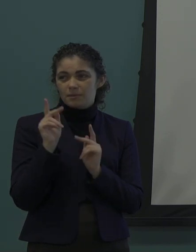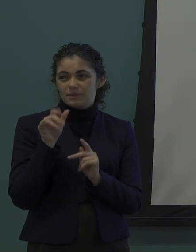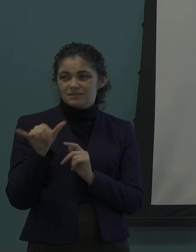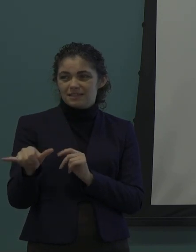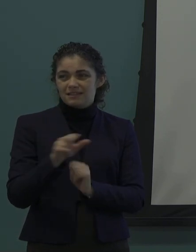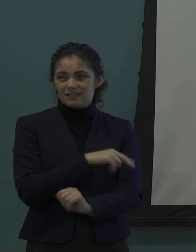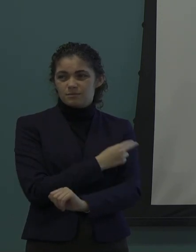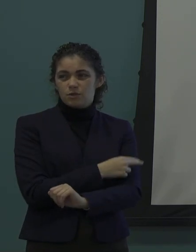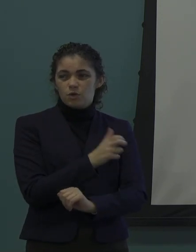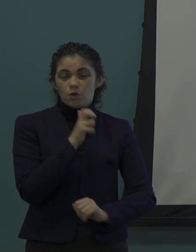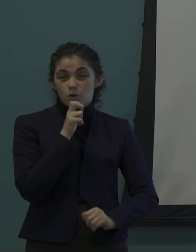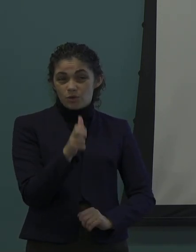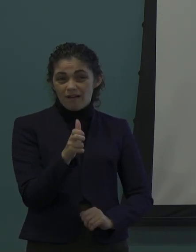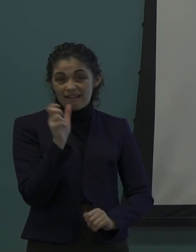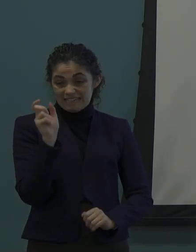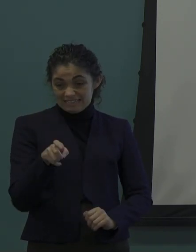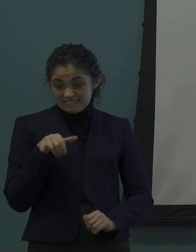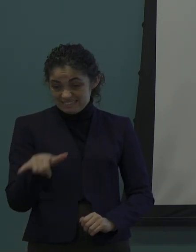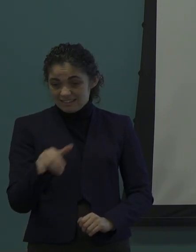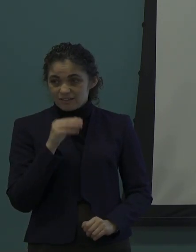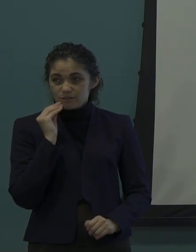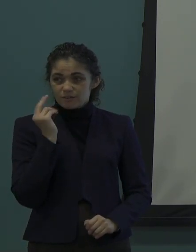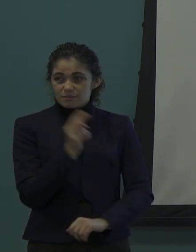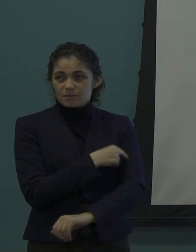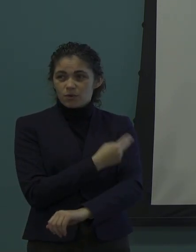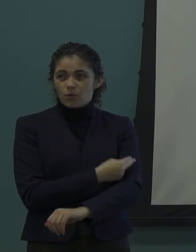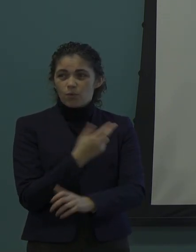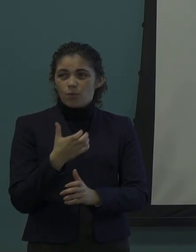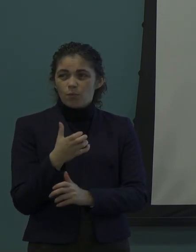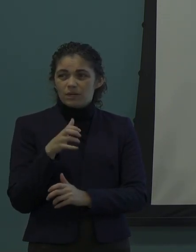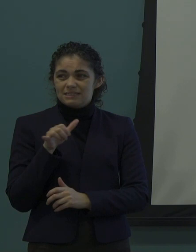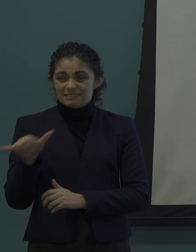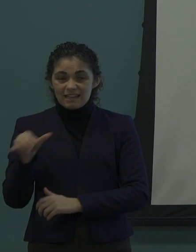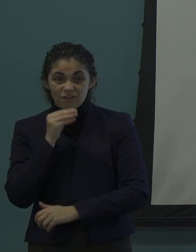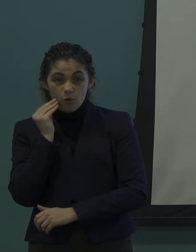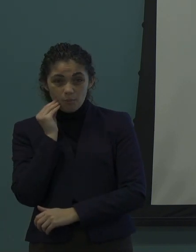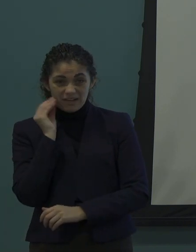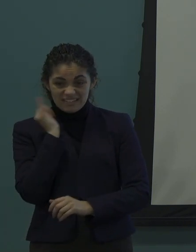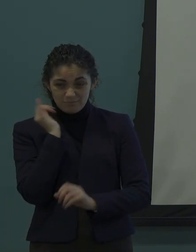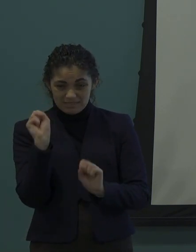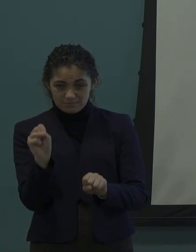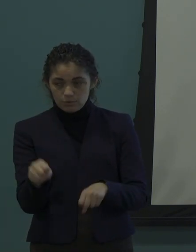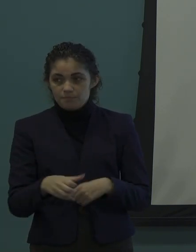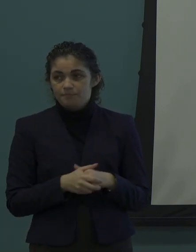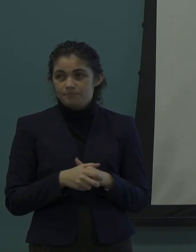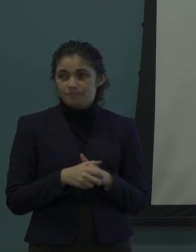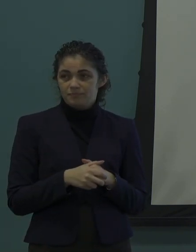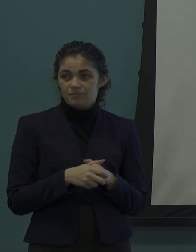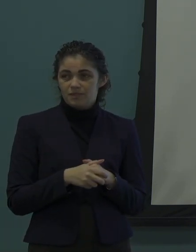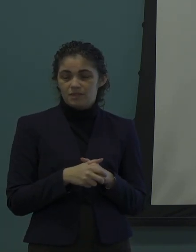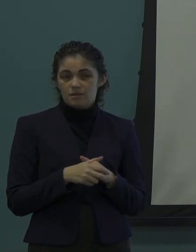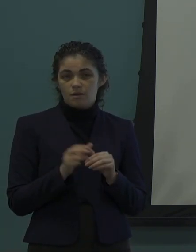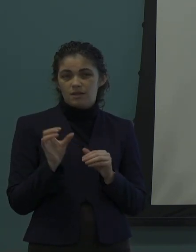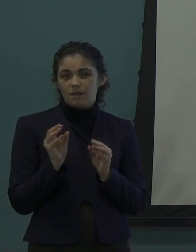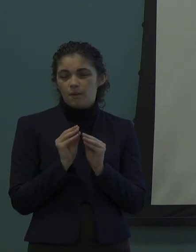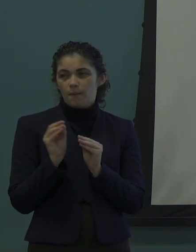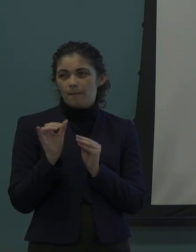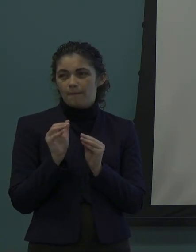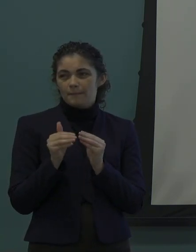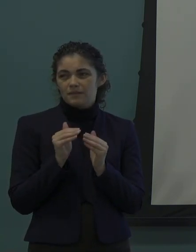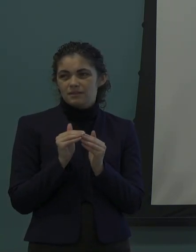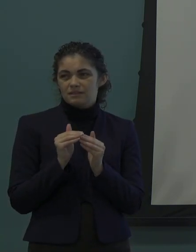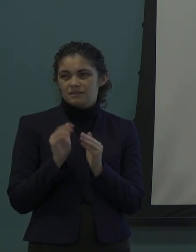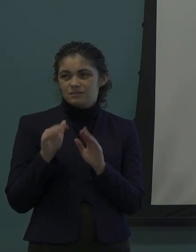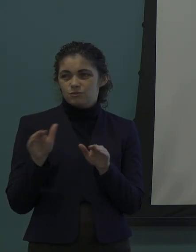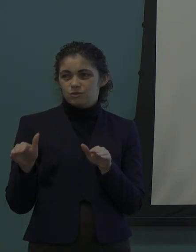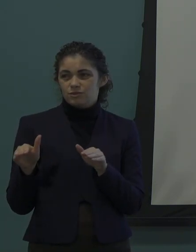hospital who aren't needing to be there. We always want to keep people at home if at all possible. So we have pretty similar numbers. Actually, the